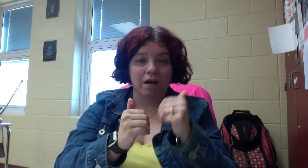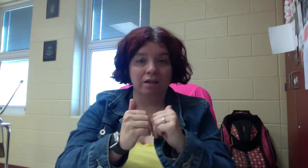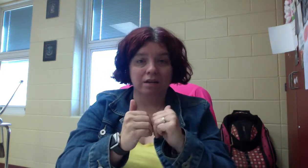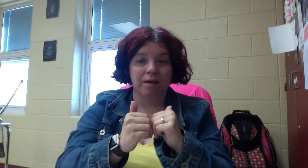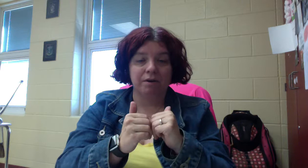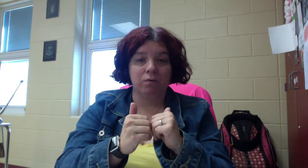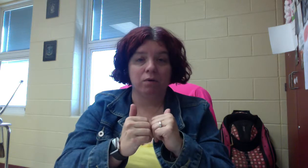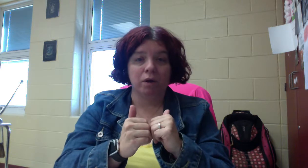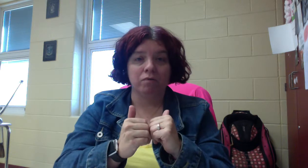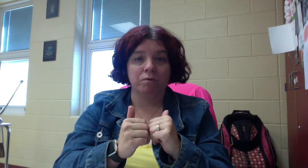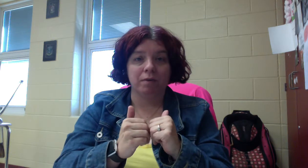the dominant one away from your body.